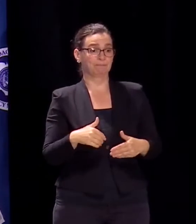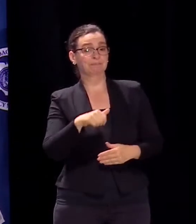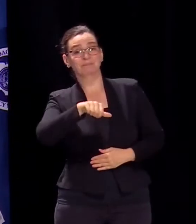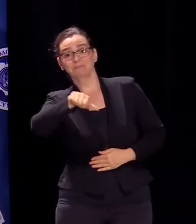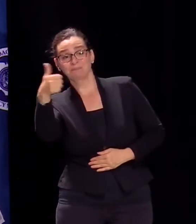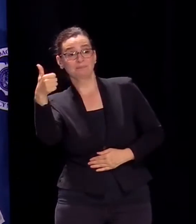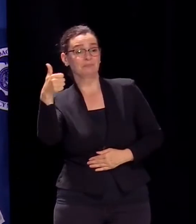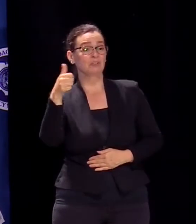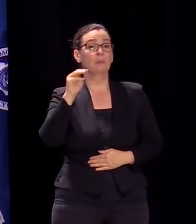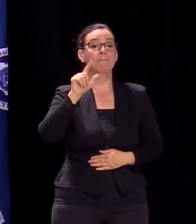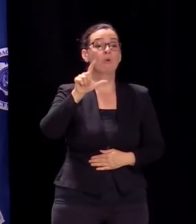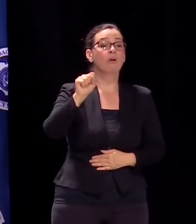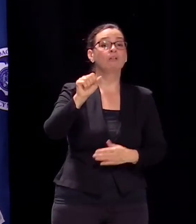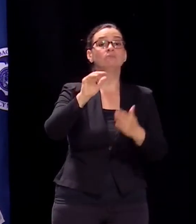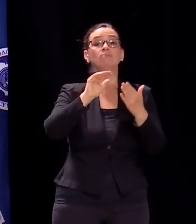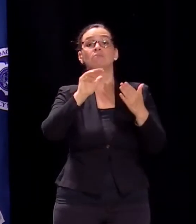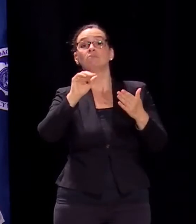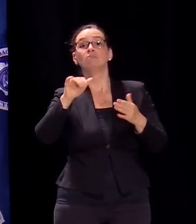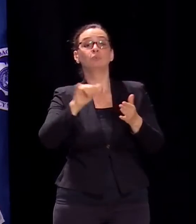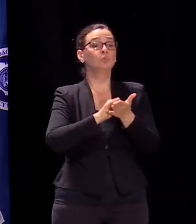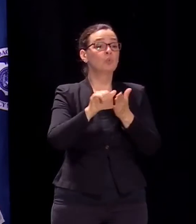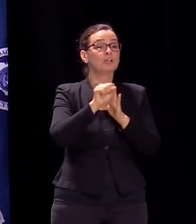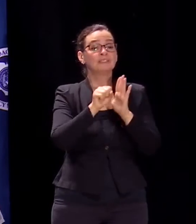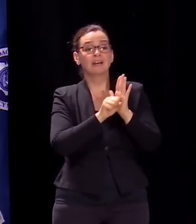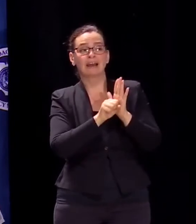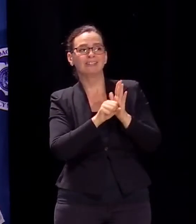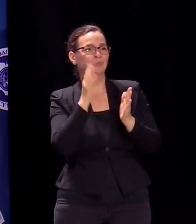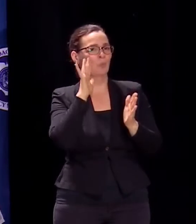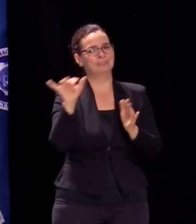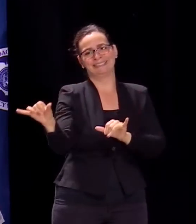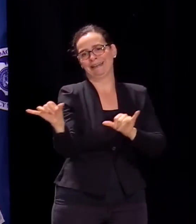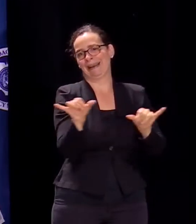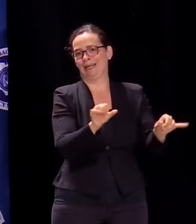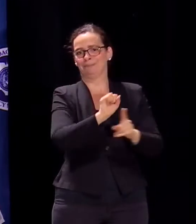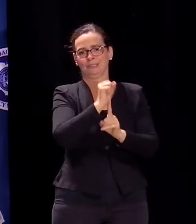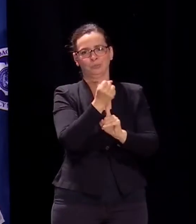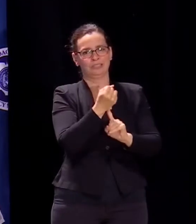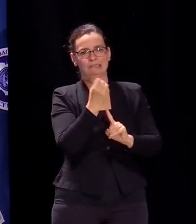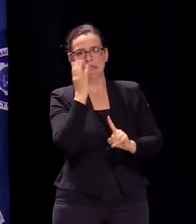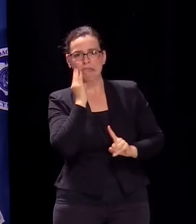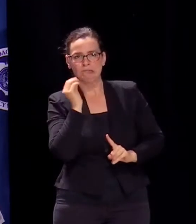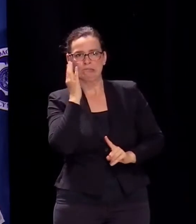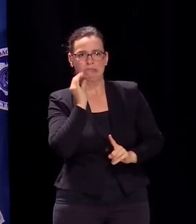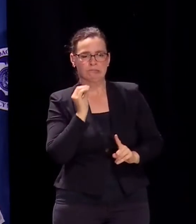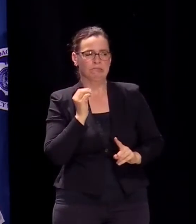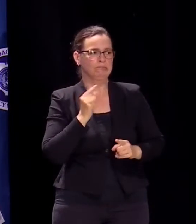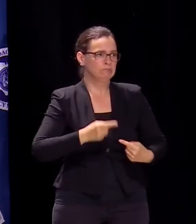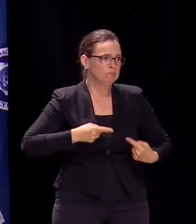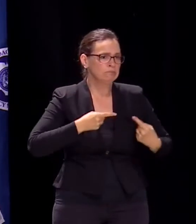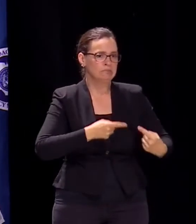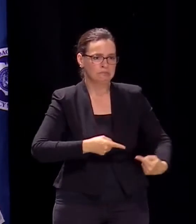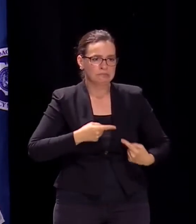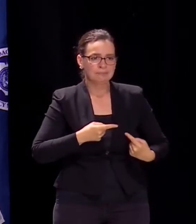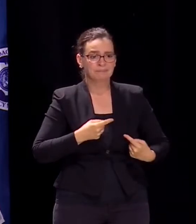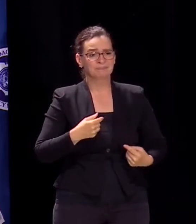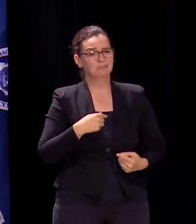the same position. So I like the communication that this is something that may